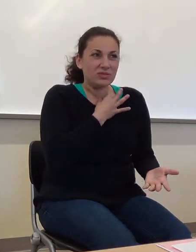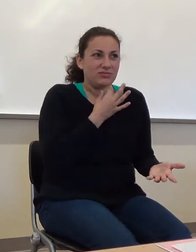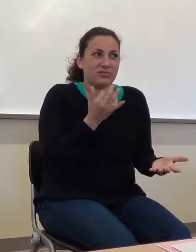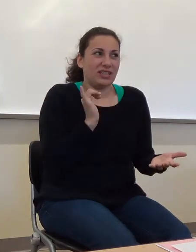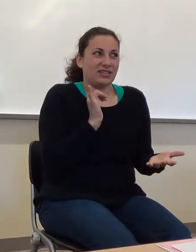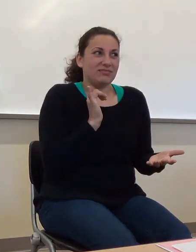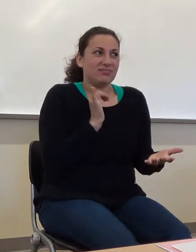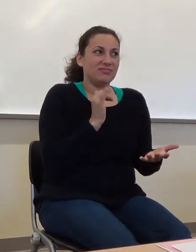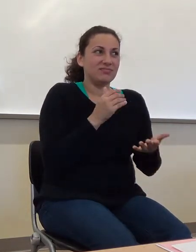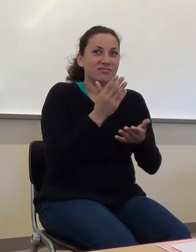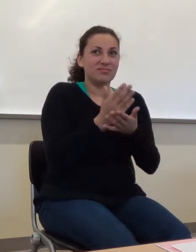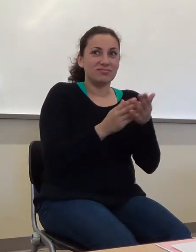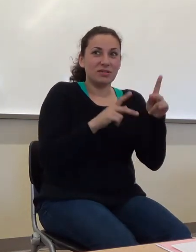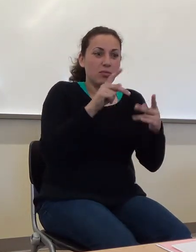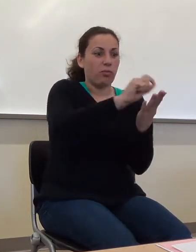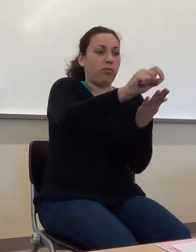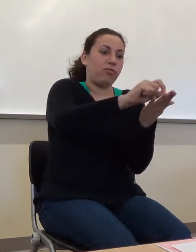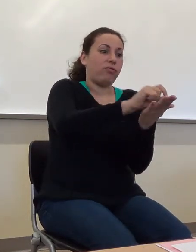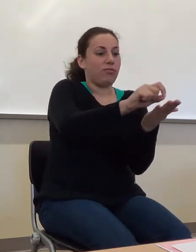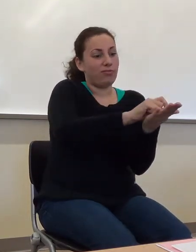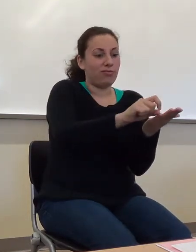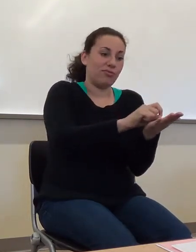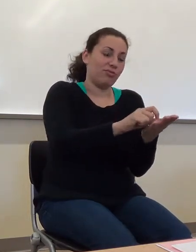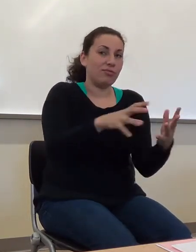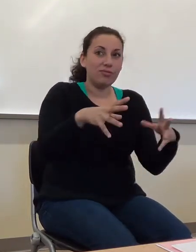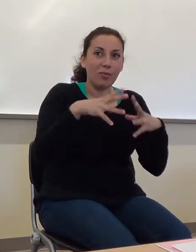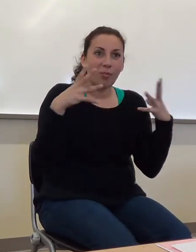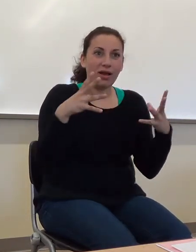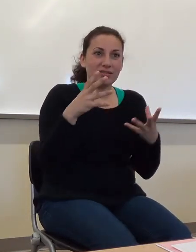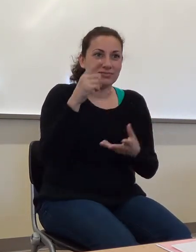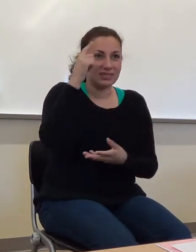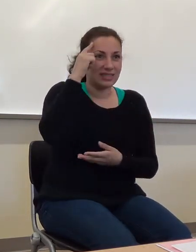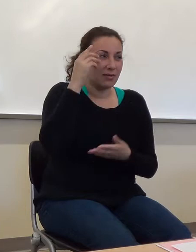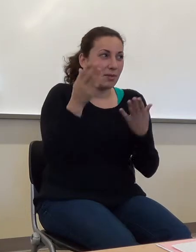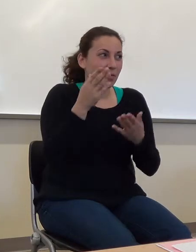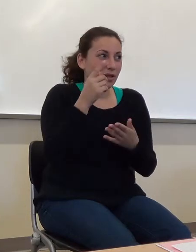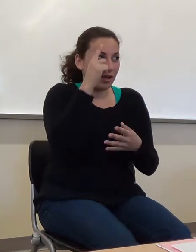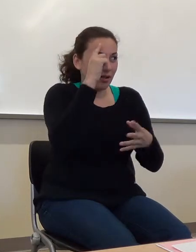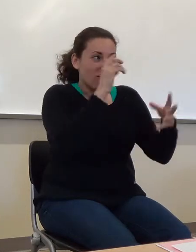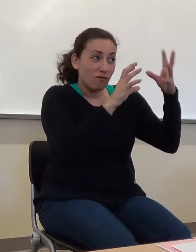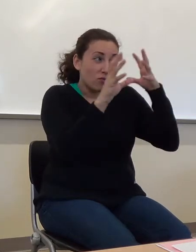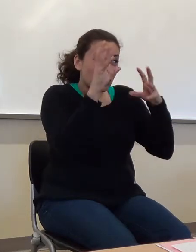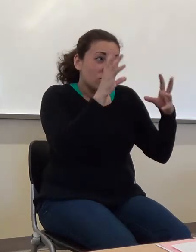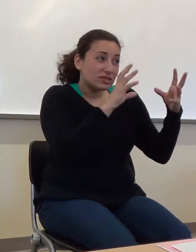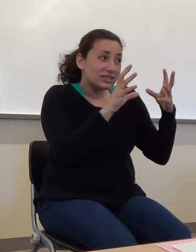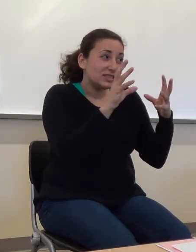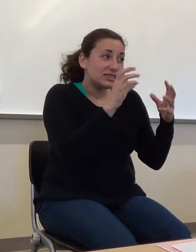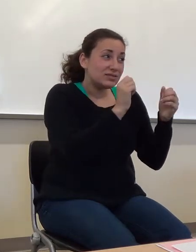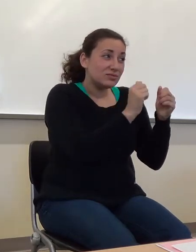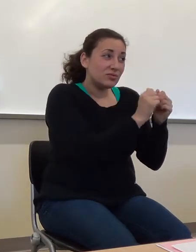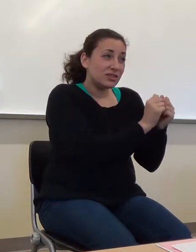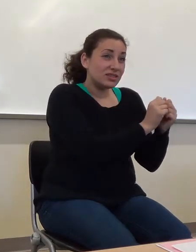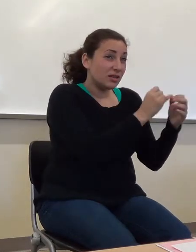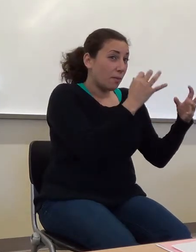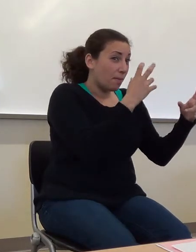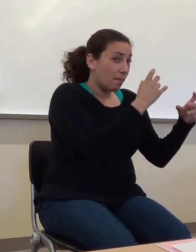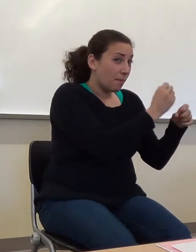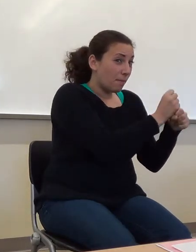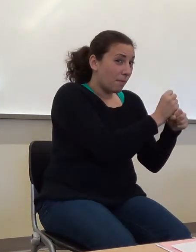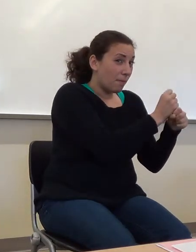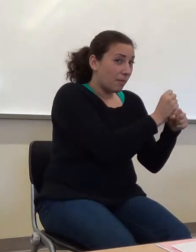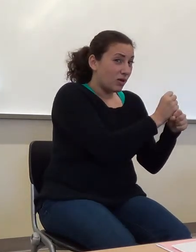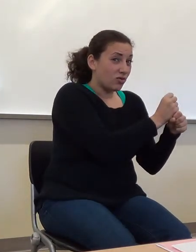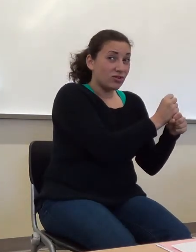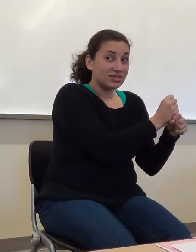people are writing so much stuff here that I'm thinking maybe they're confusing this with